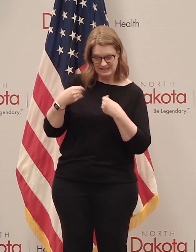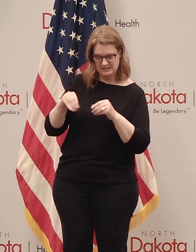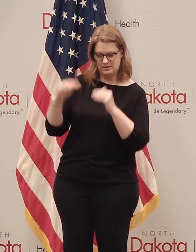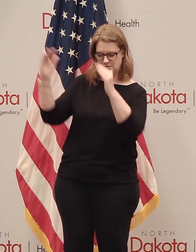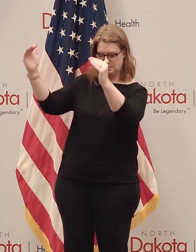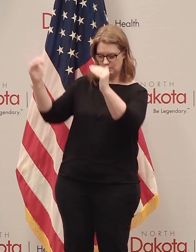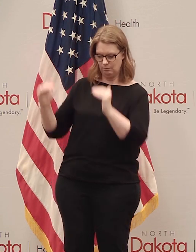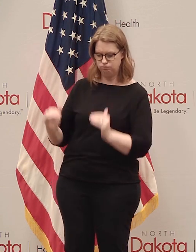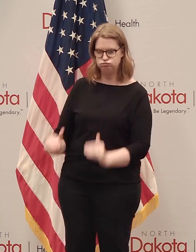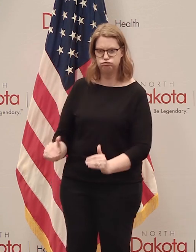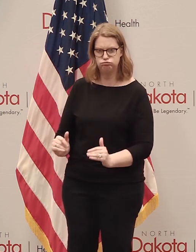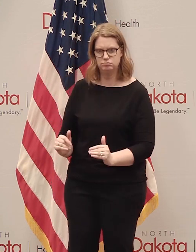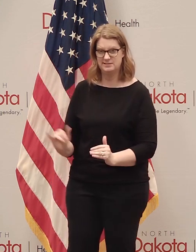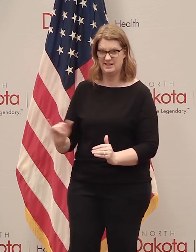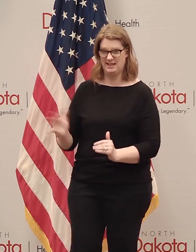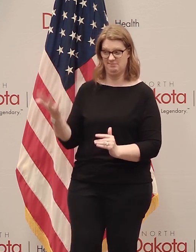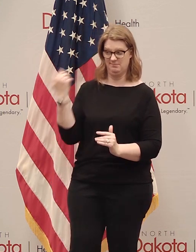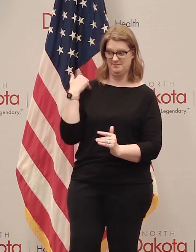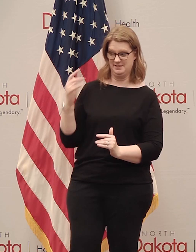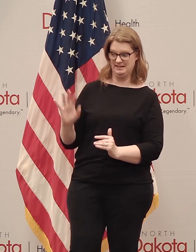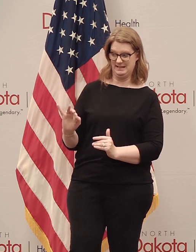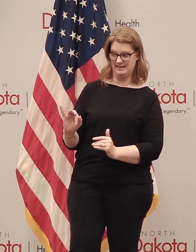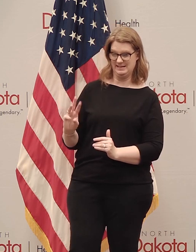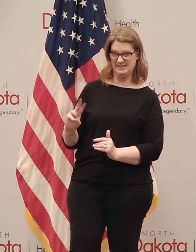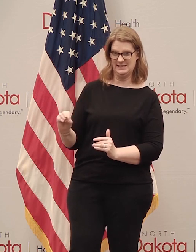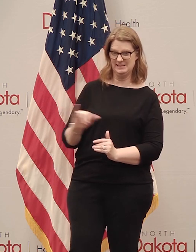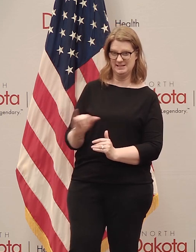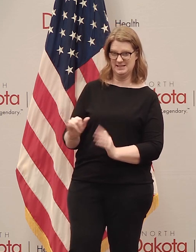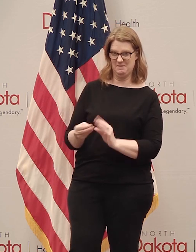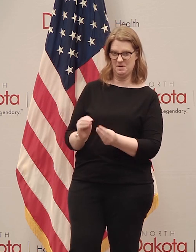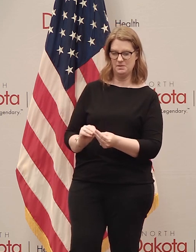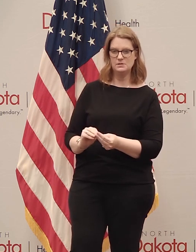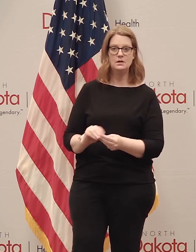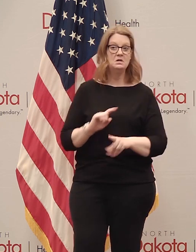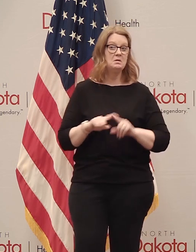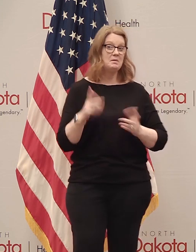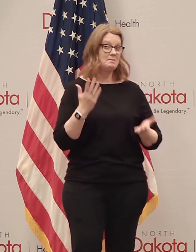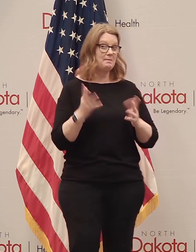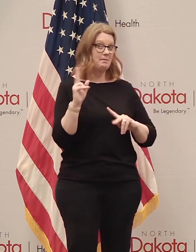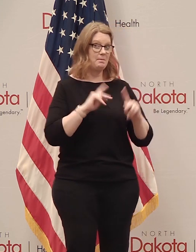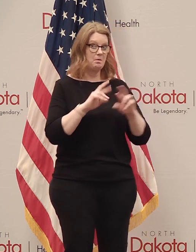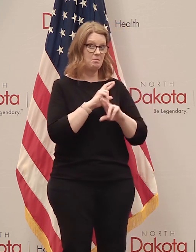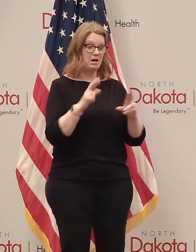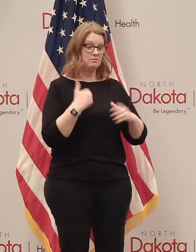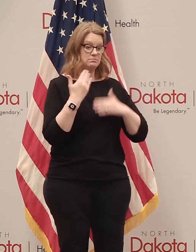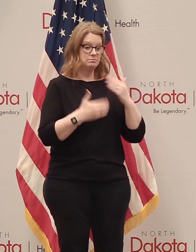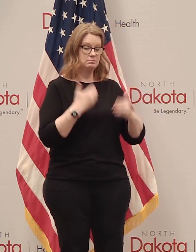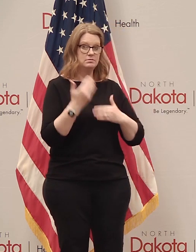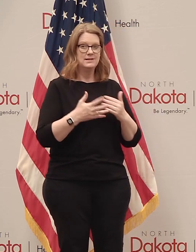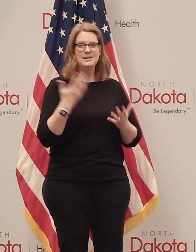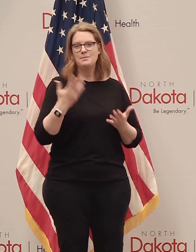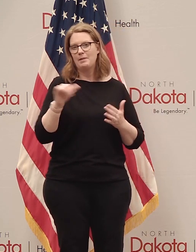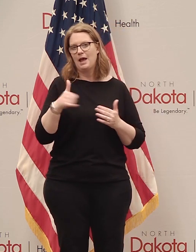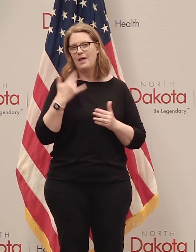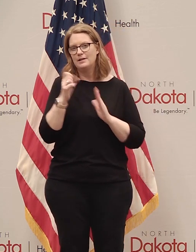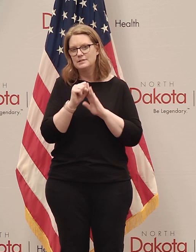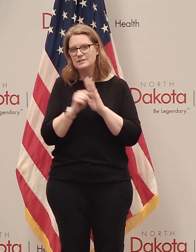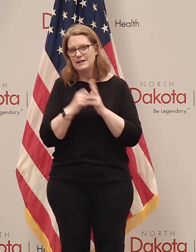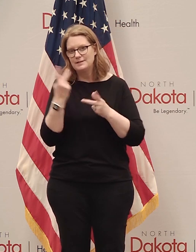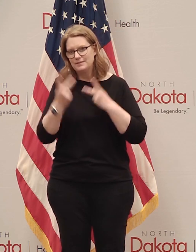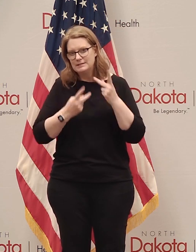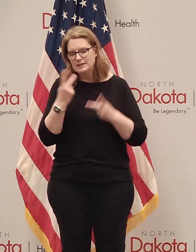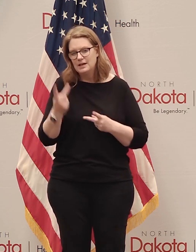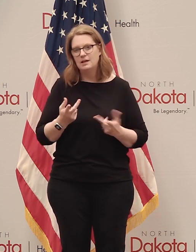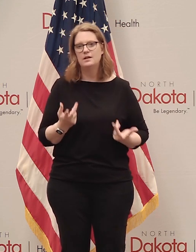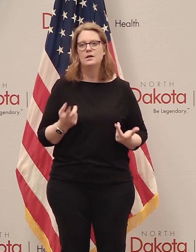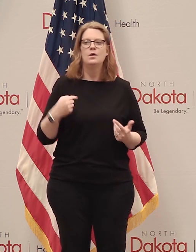of the 1960s, and people that are getting ready to get going. We may see that we've got visitors coming from other states to North Dakota